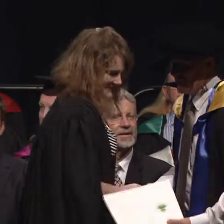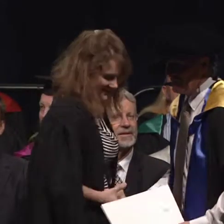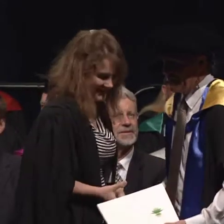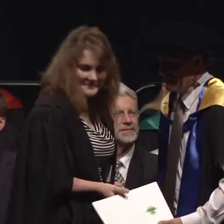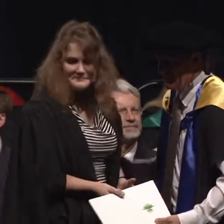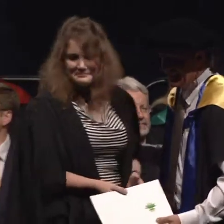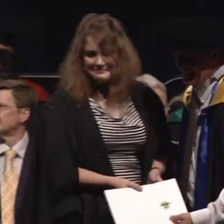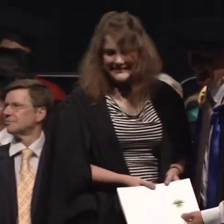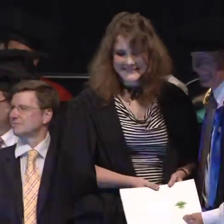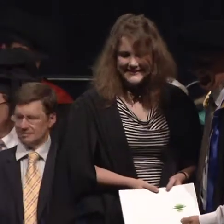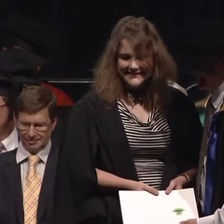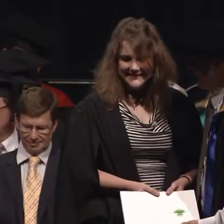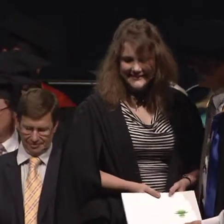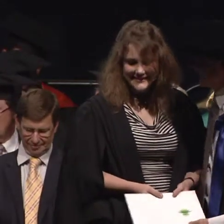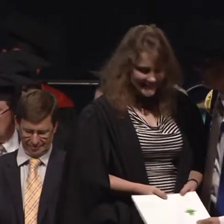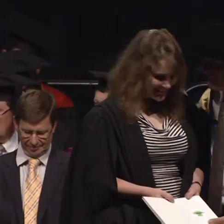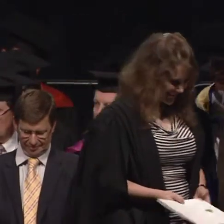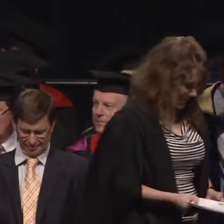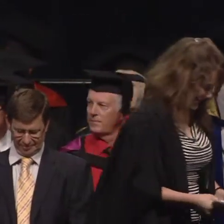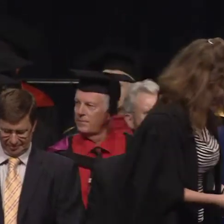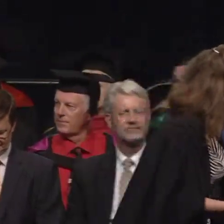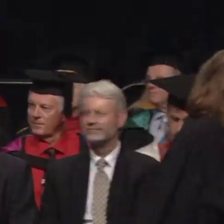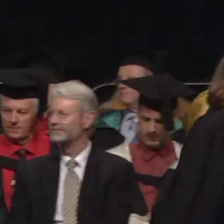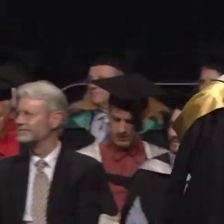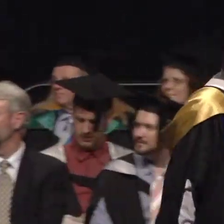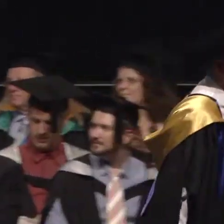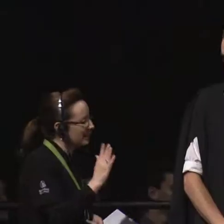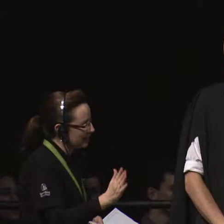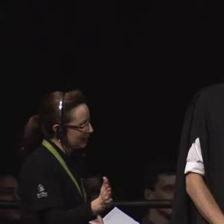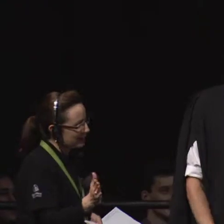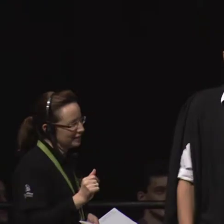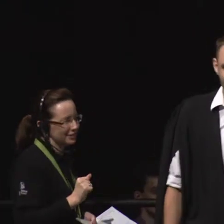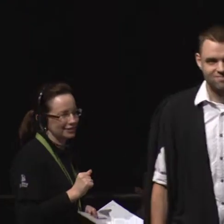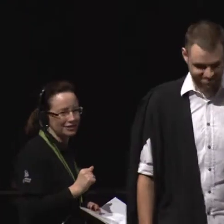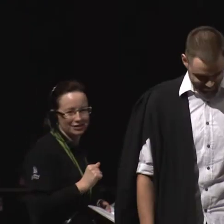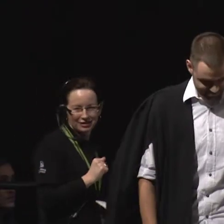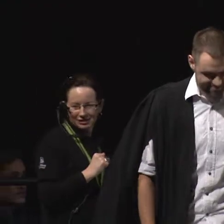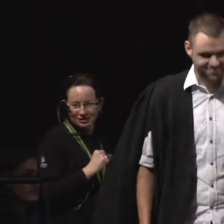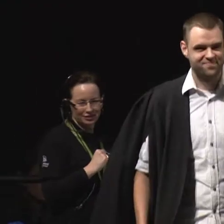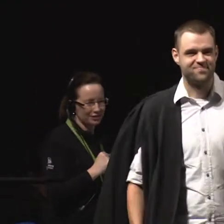And the final certificate for an adult tertiary preparation student is Jimmy Wall.